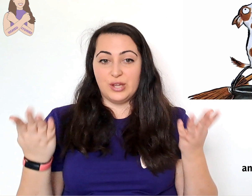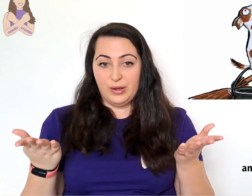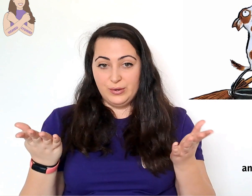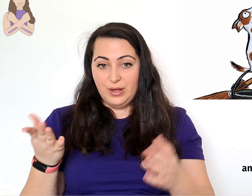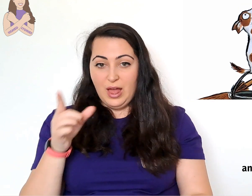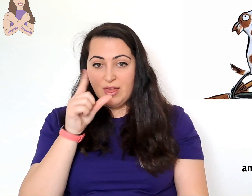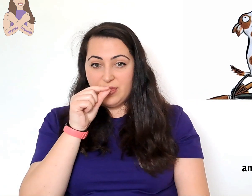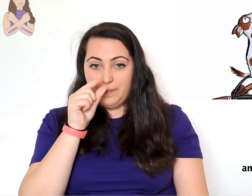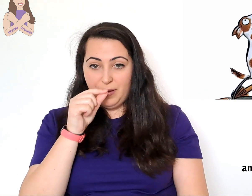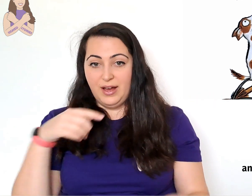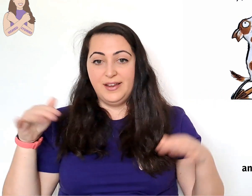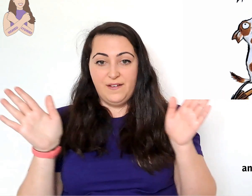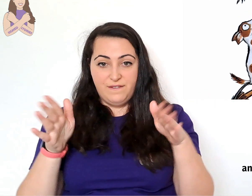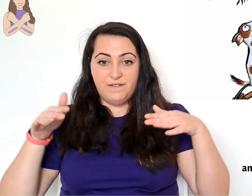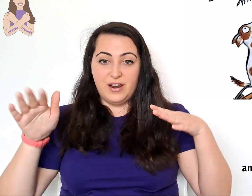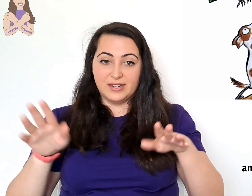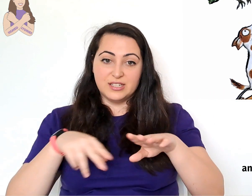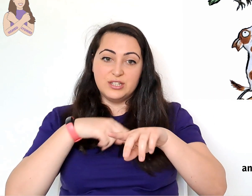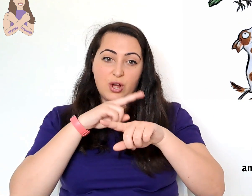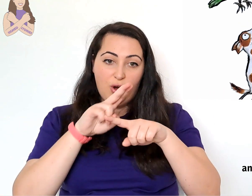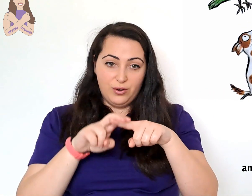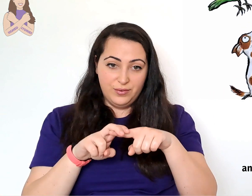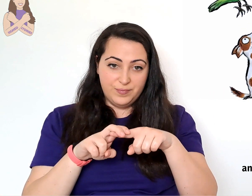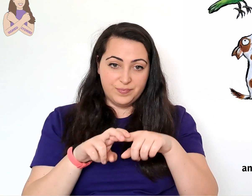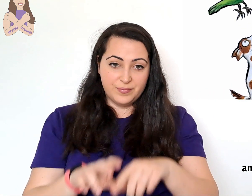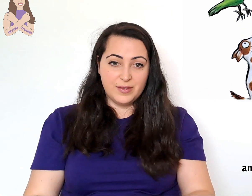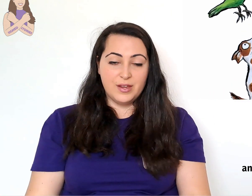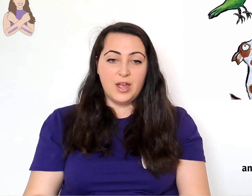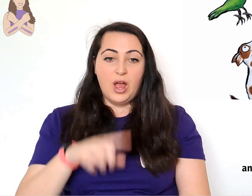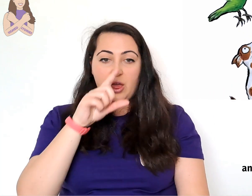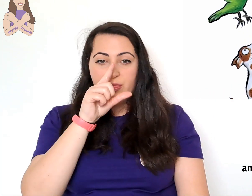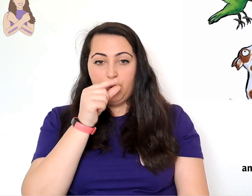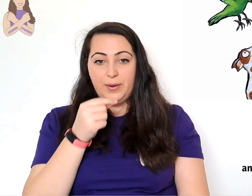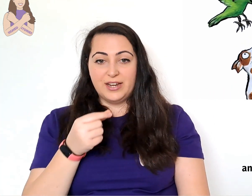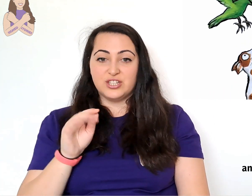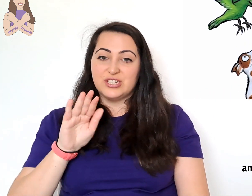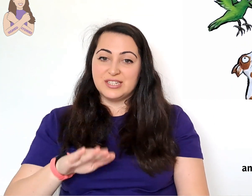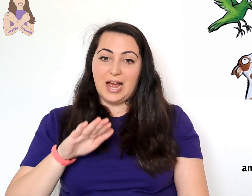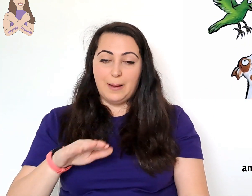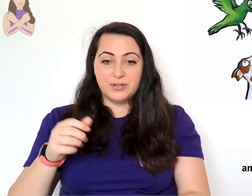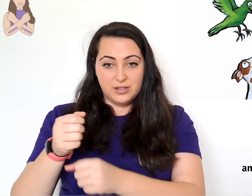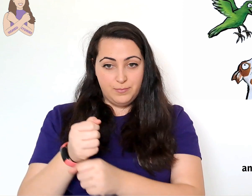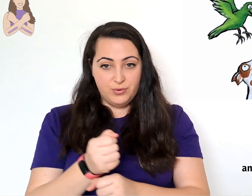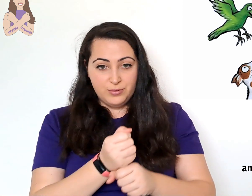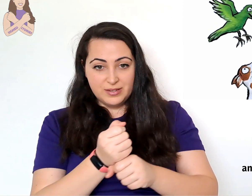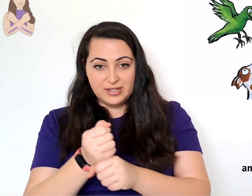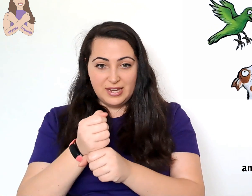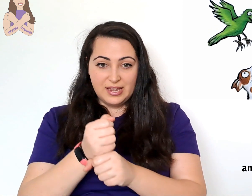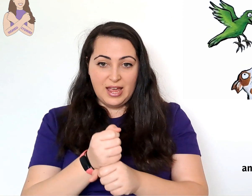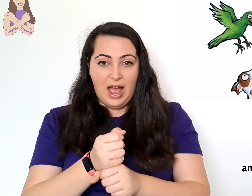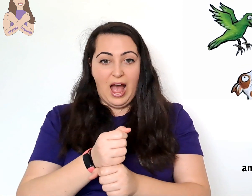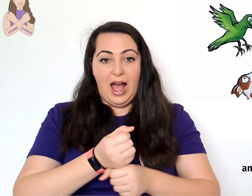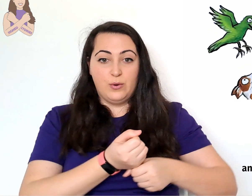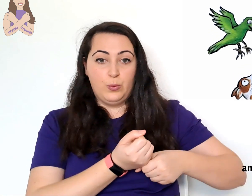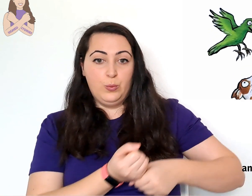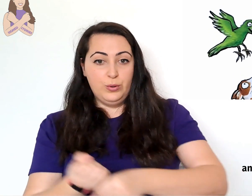So the bird fluttered on. The witch tapped the broomstick and